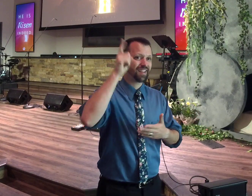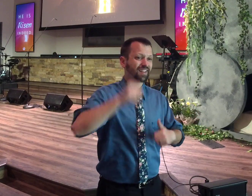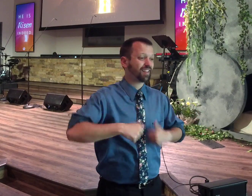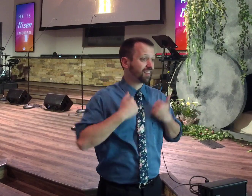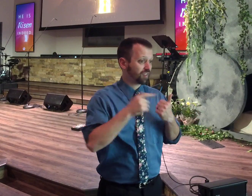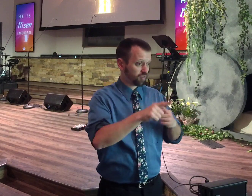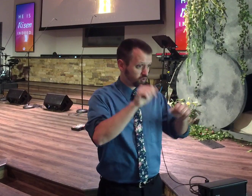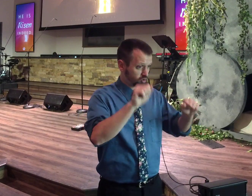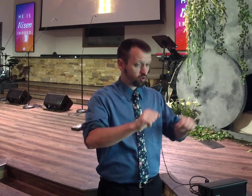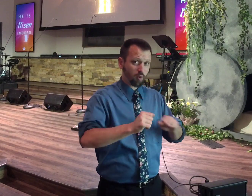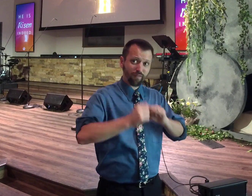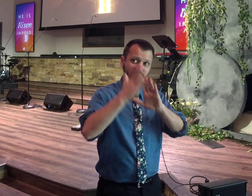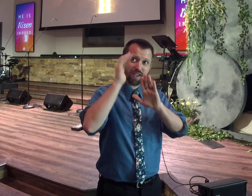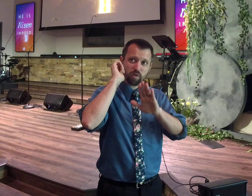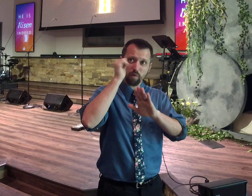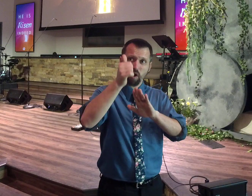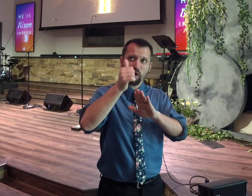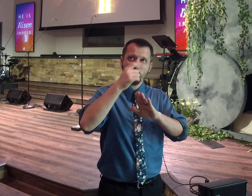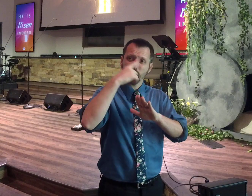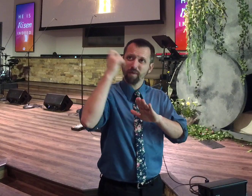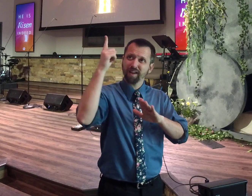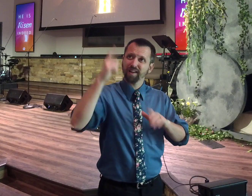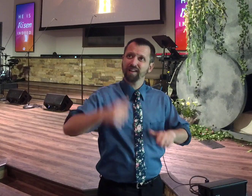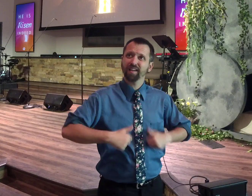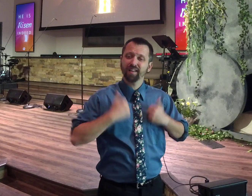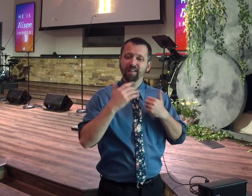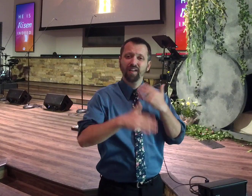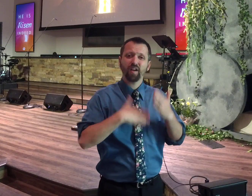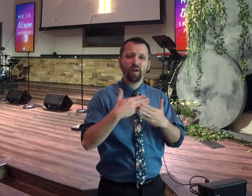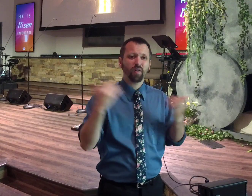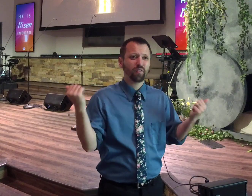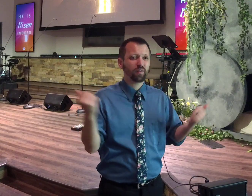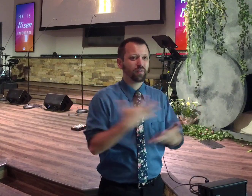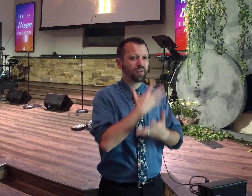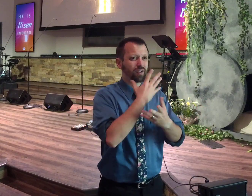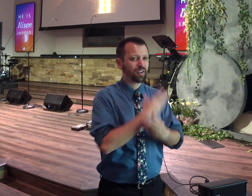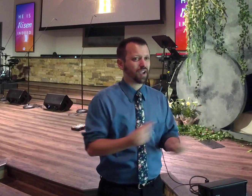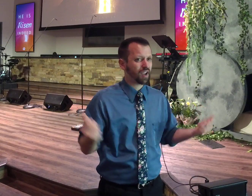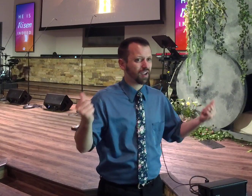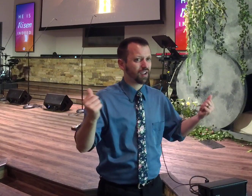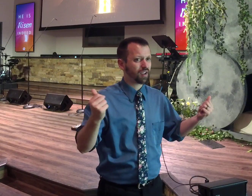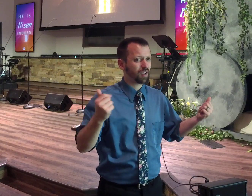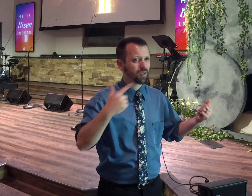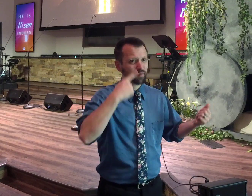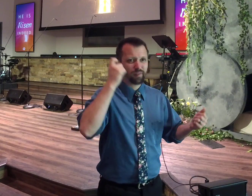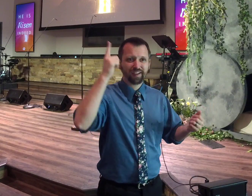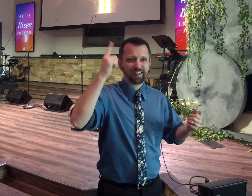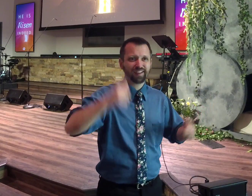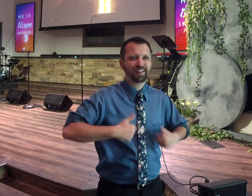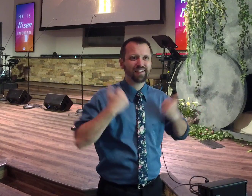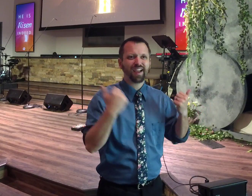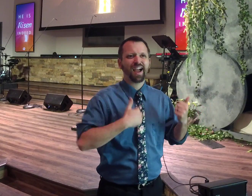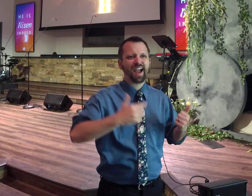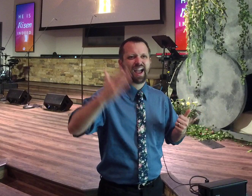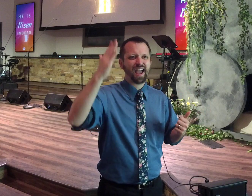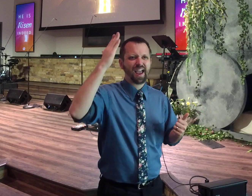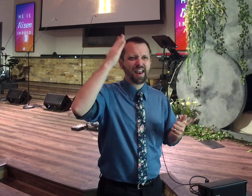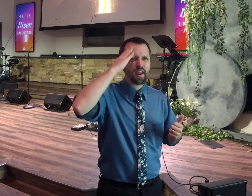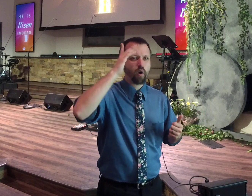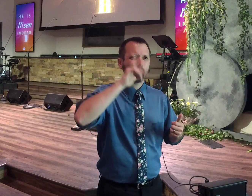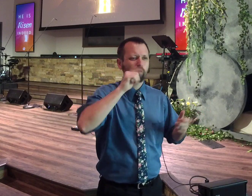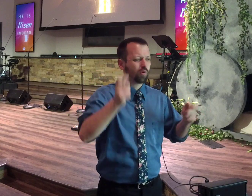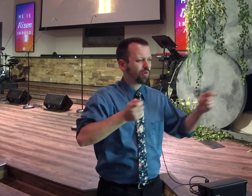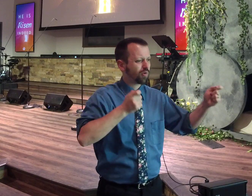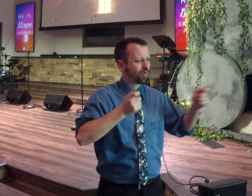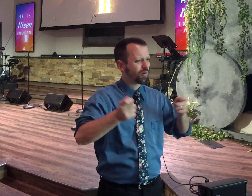can face tomorrow. Because he lives, all fear is gone. Because he lives, I know who holds